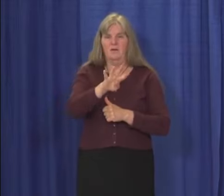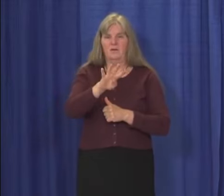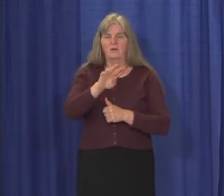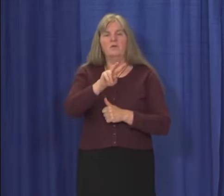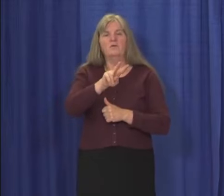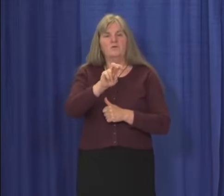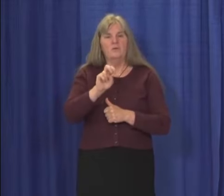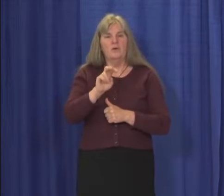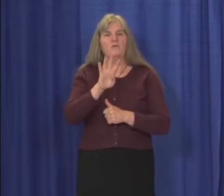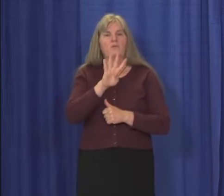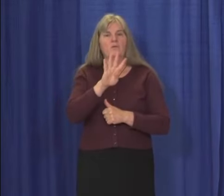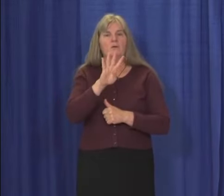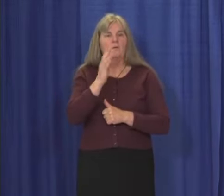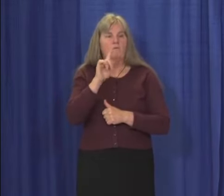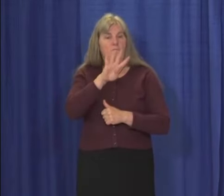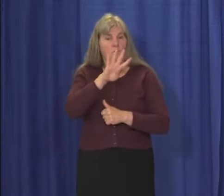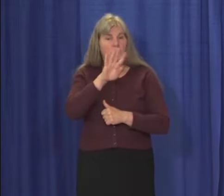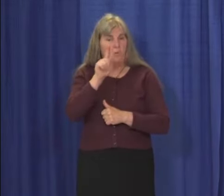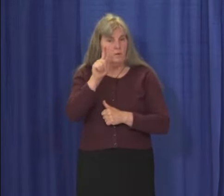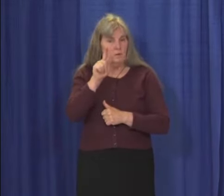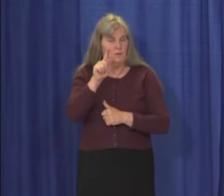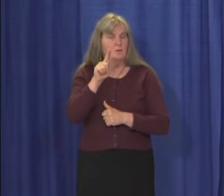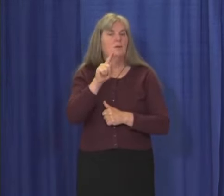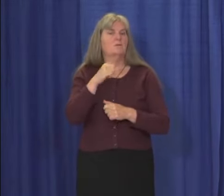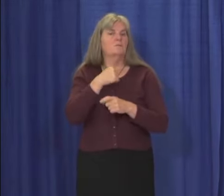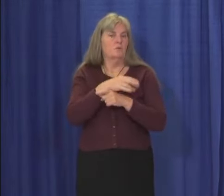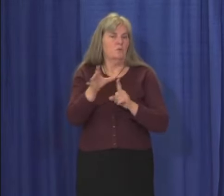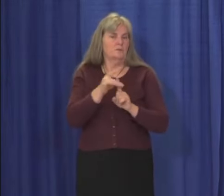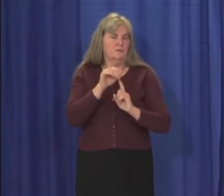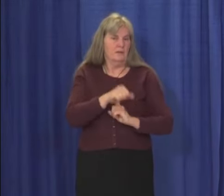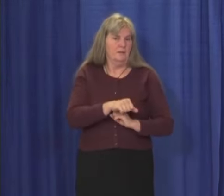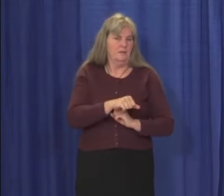counting connected to this strain. We